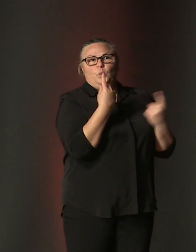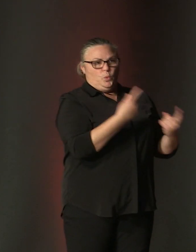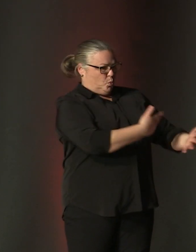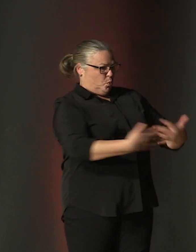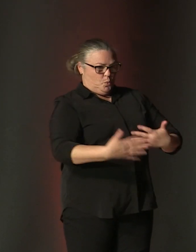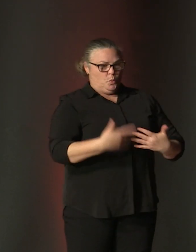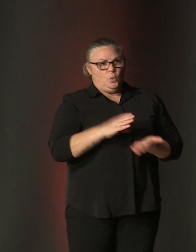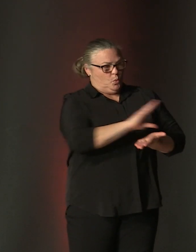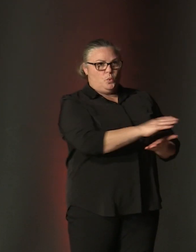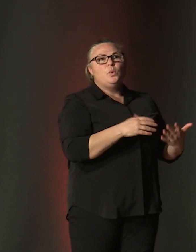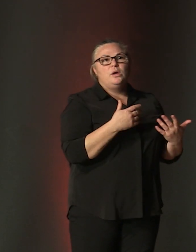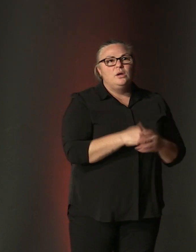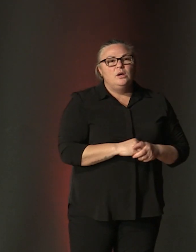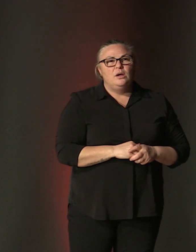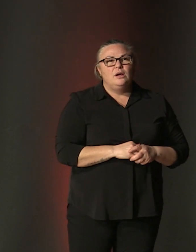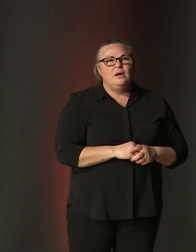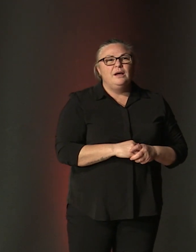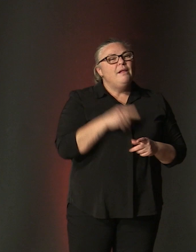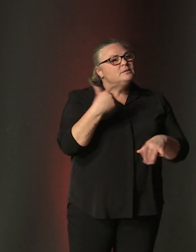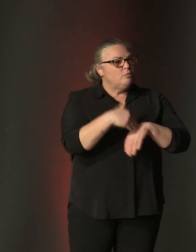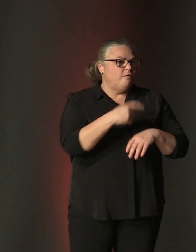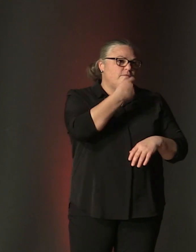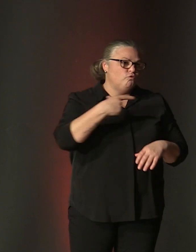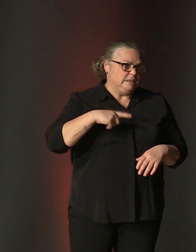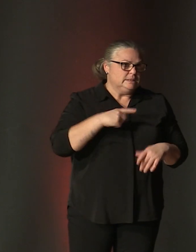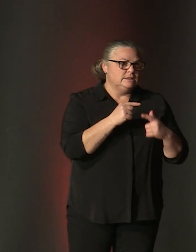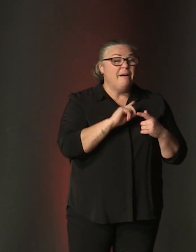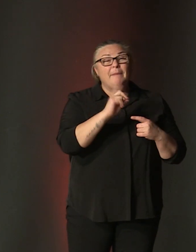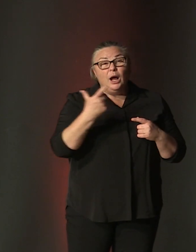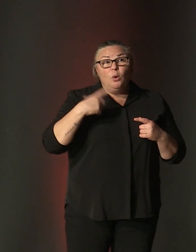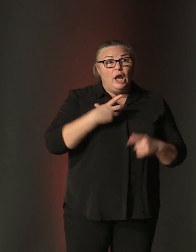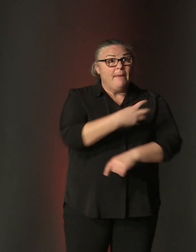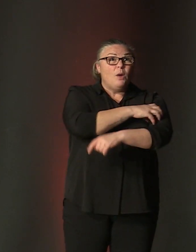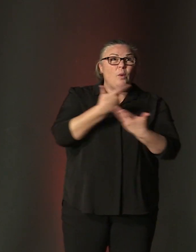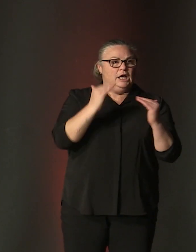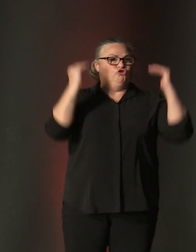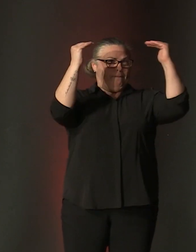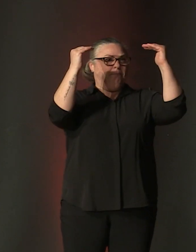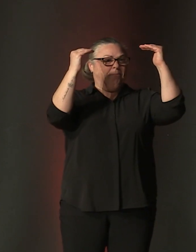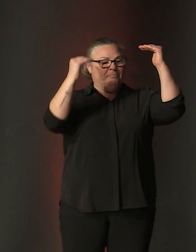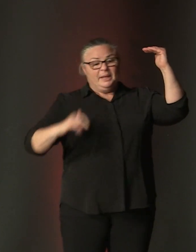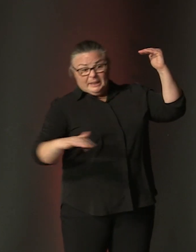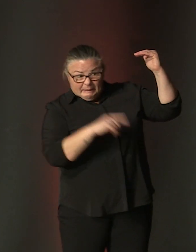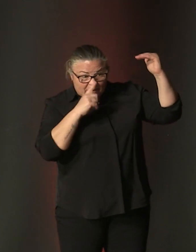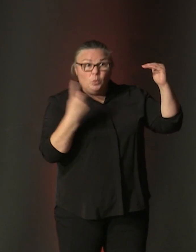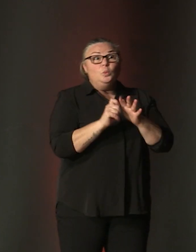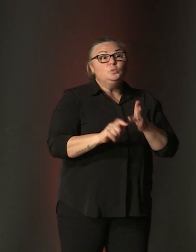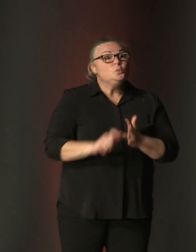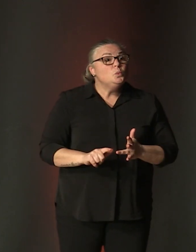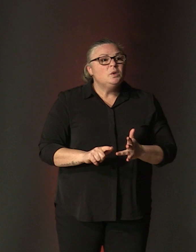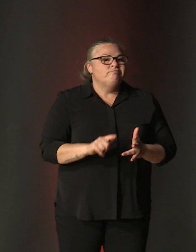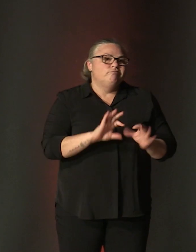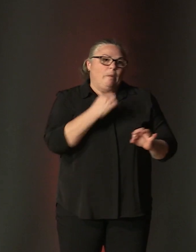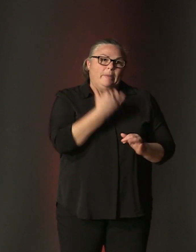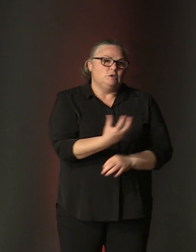bottom, the people who are receiving this money. Now, this is problematic in a few ways, but mainly because it keeps all